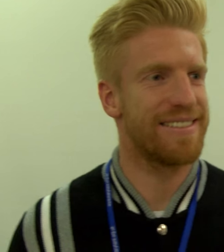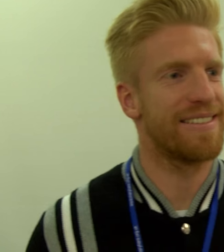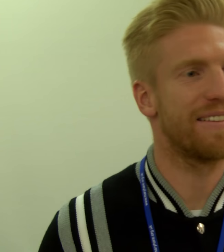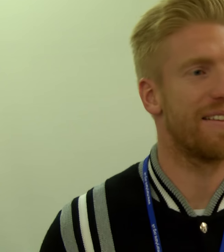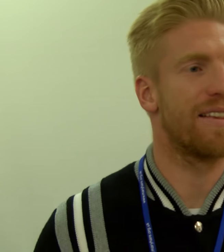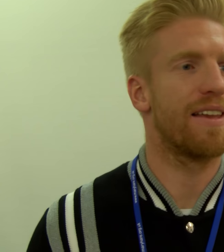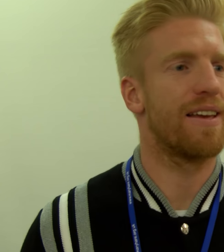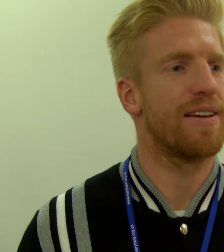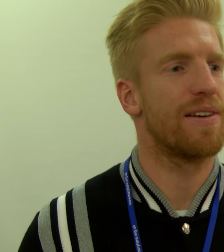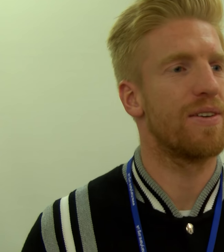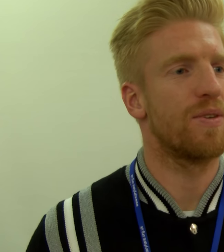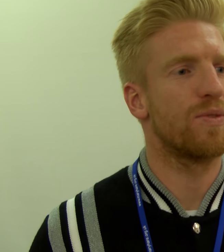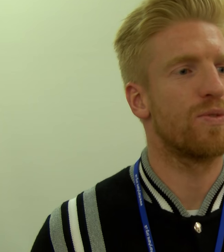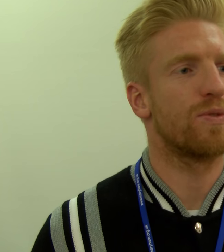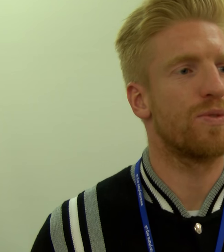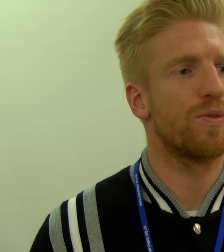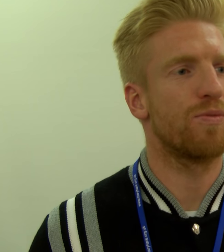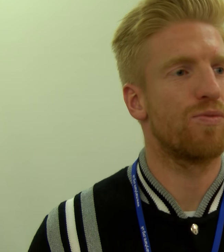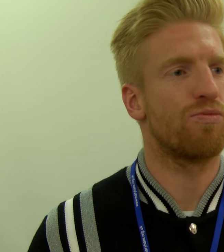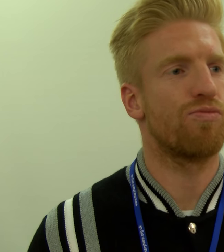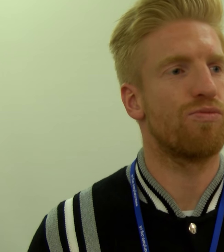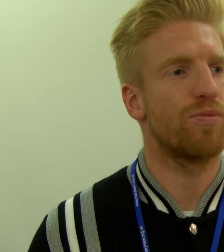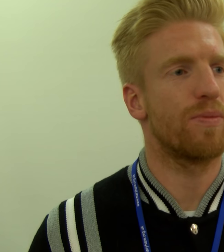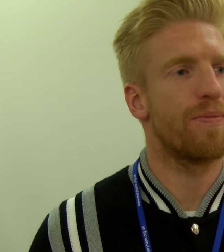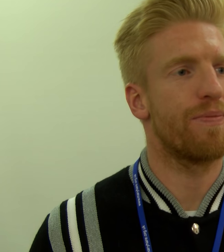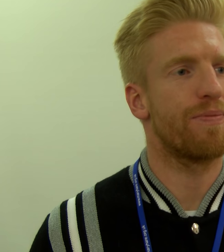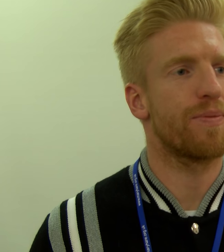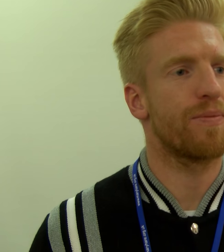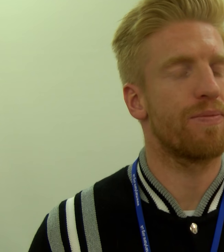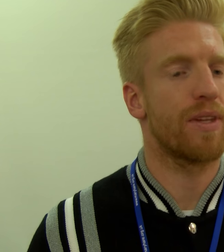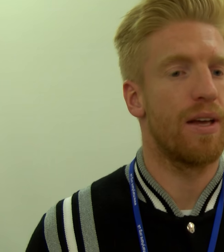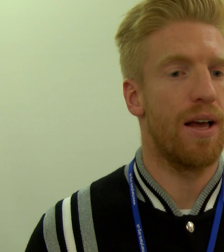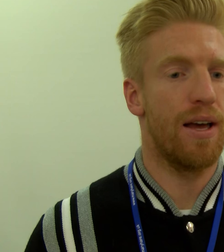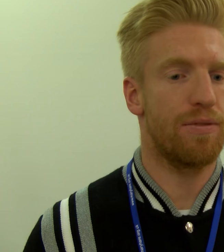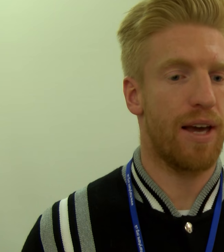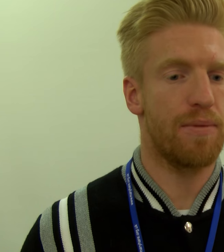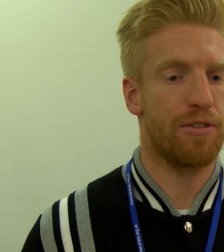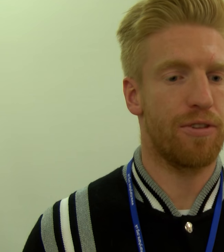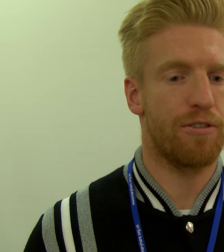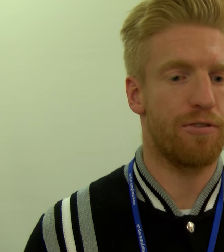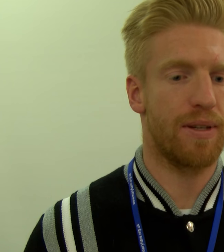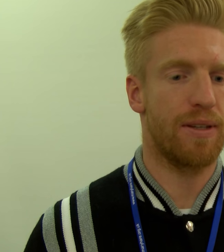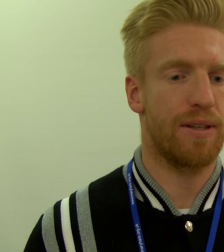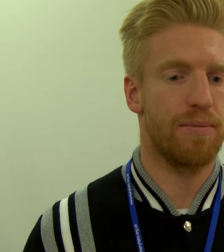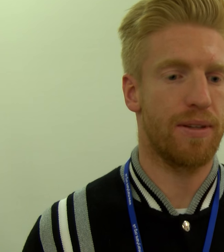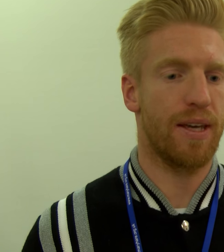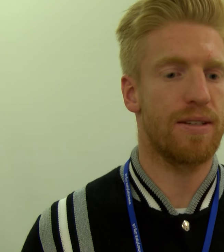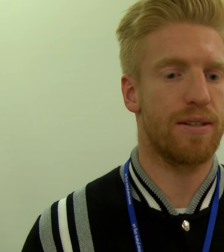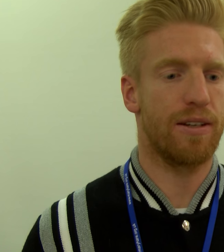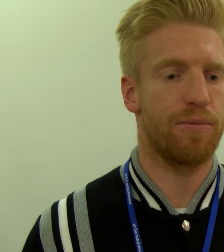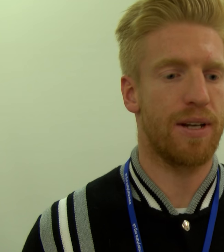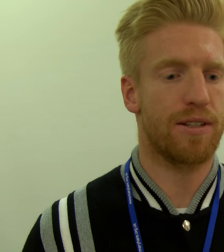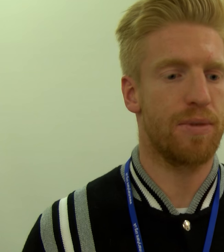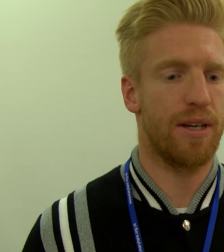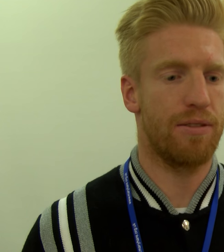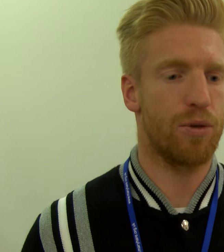Hi Paul, so could you just give us a quick overview of what you've been doing here at Merri Hare Deaf School today? I've came and I've met the kids